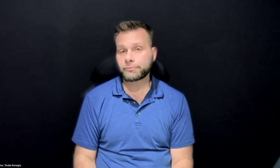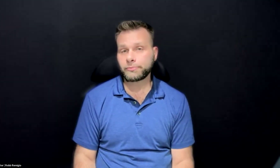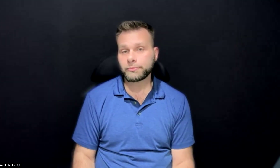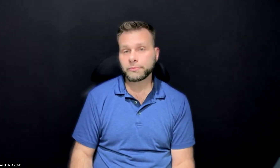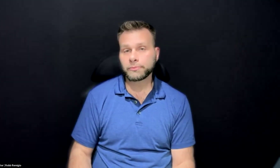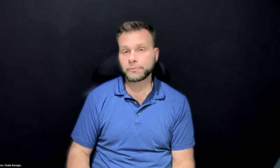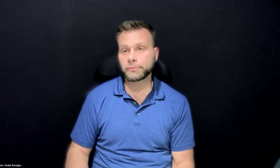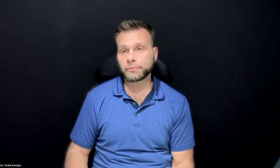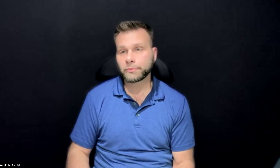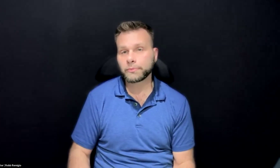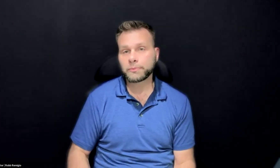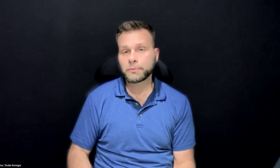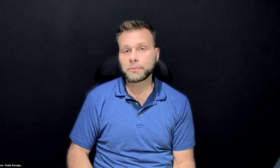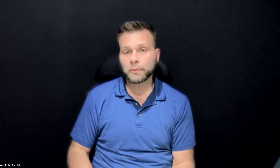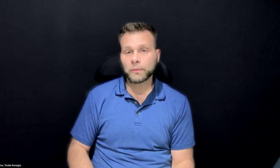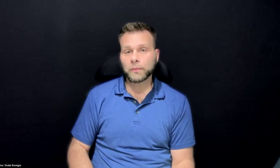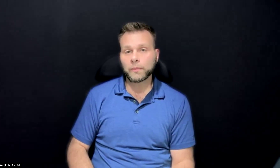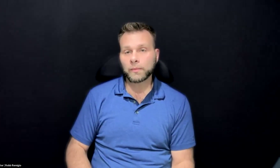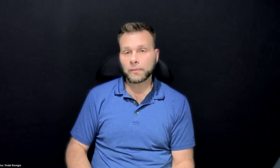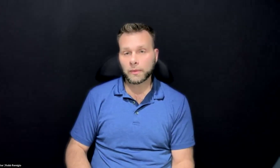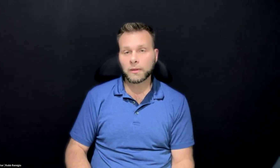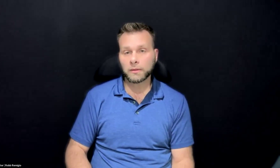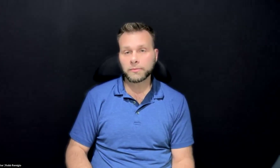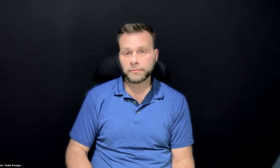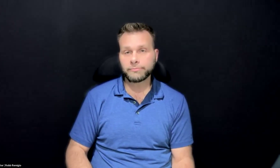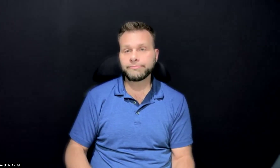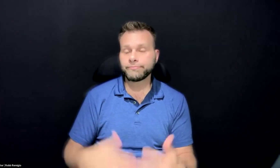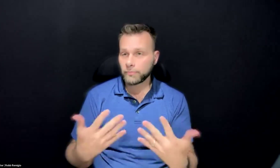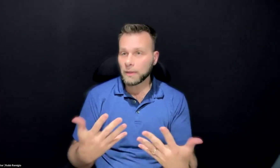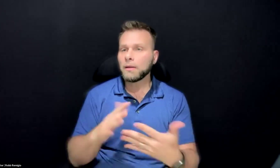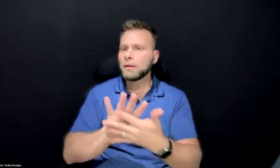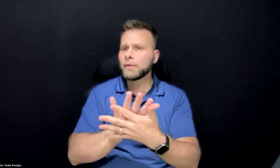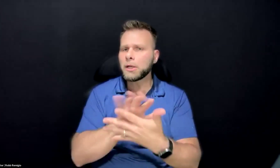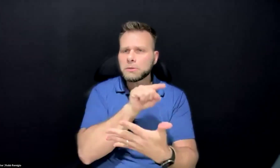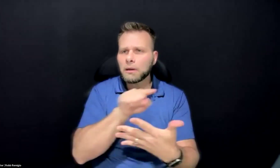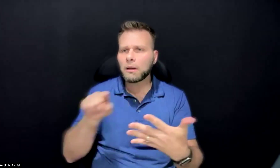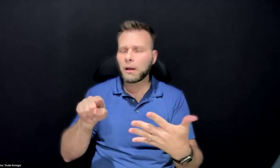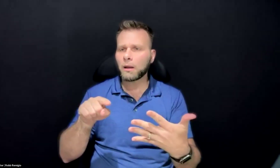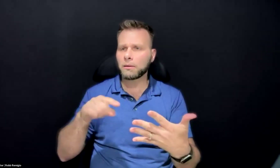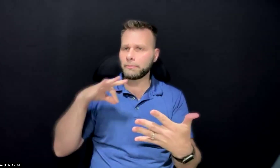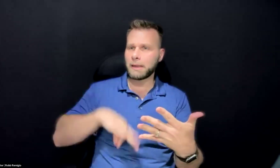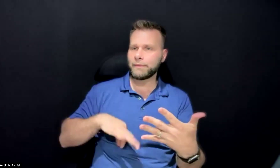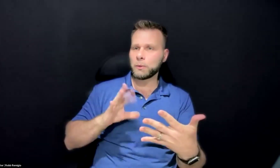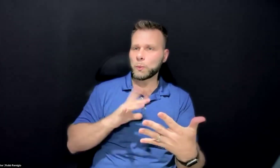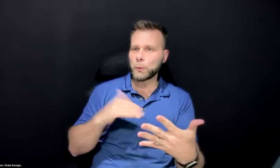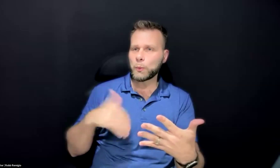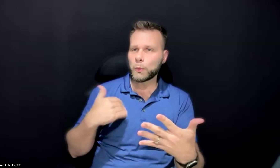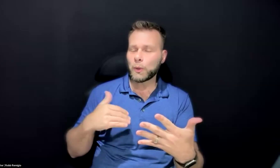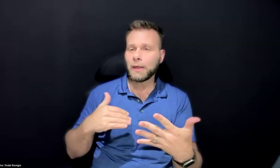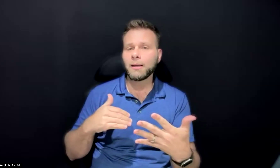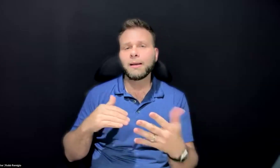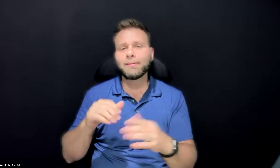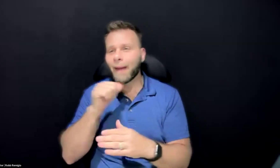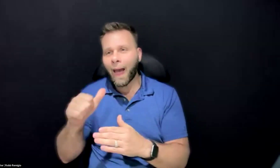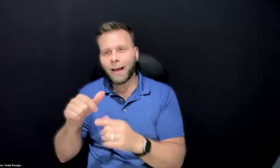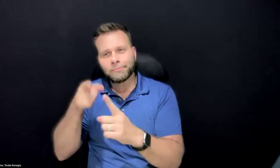found that there are useful videos, even if they're not sort of officially described in any way with alt text, so long as the narrator